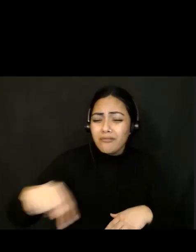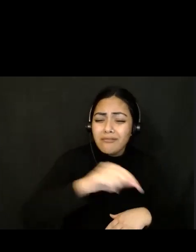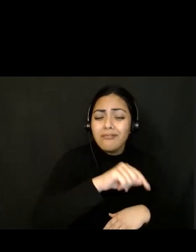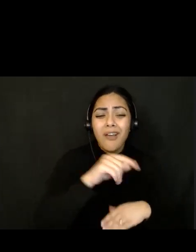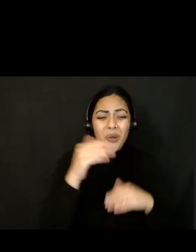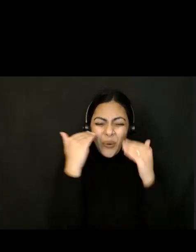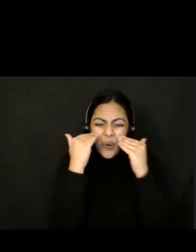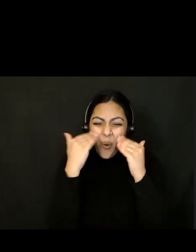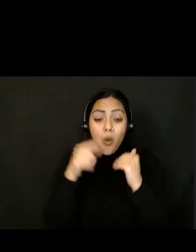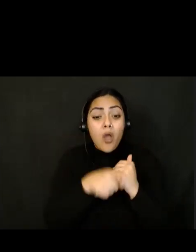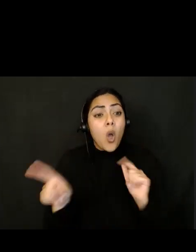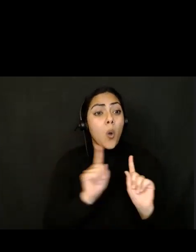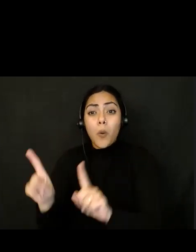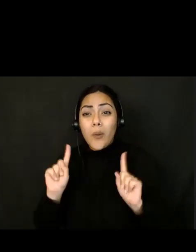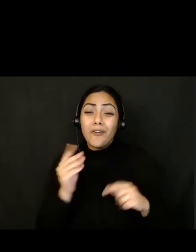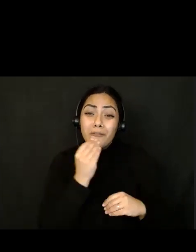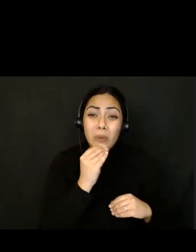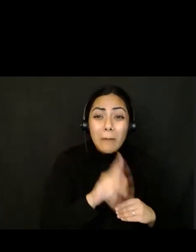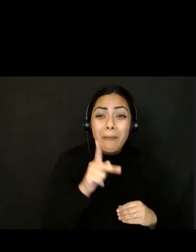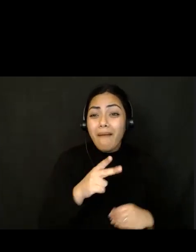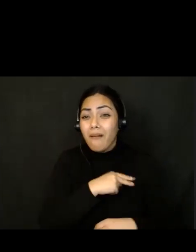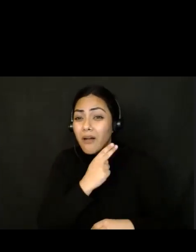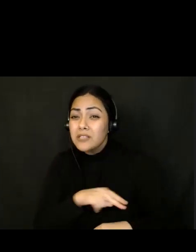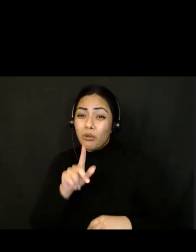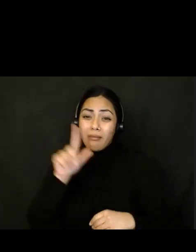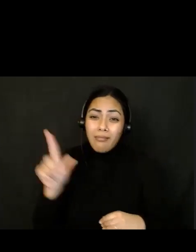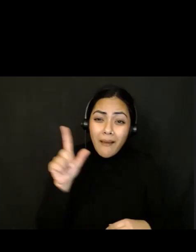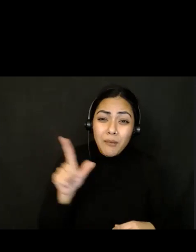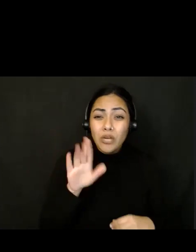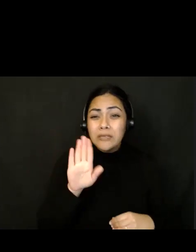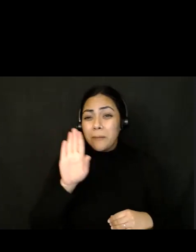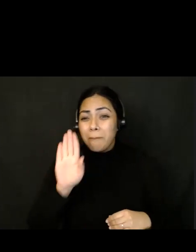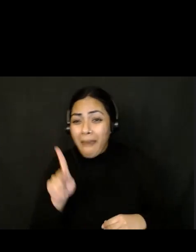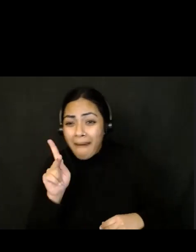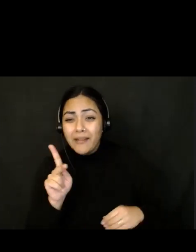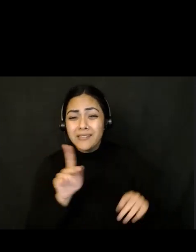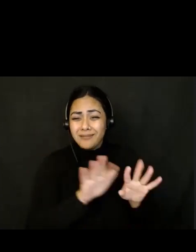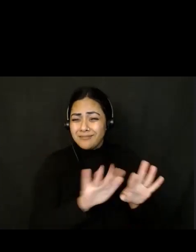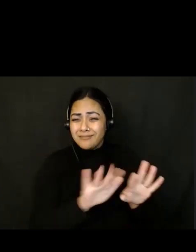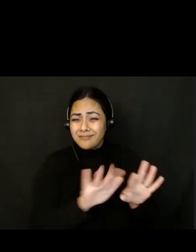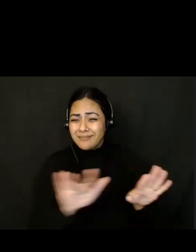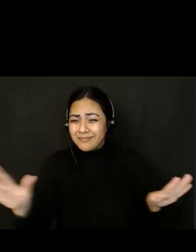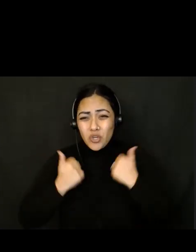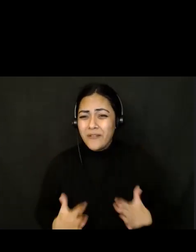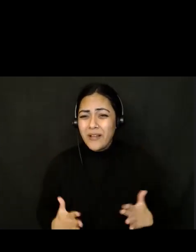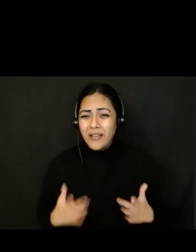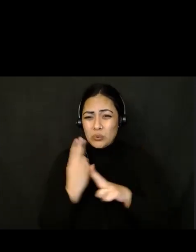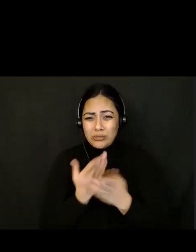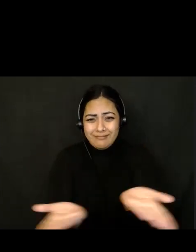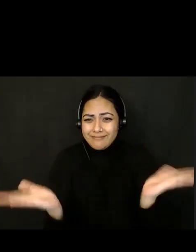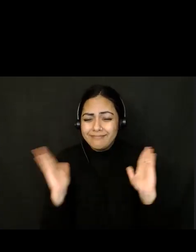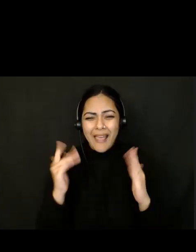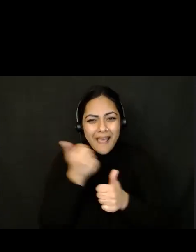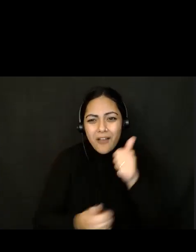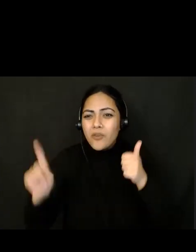banks, hospitals, and libraries. Survivors are everywhere, and abuse can impact